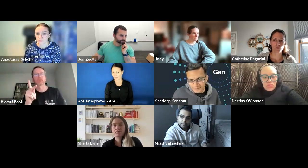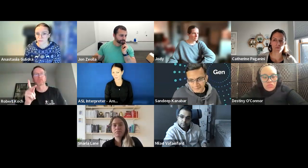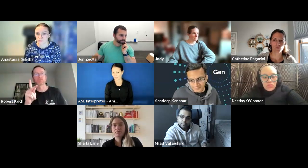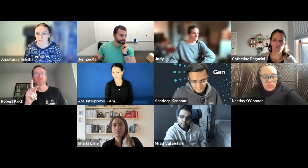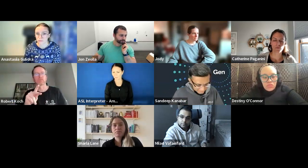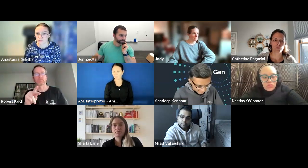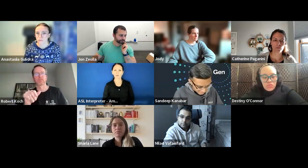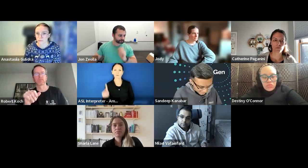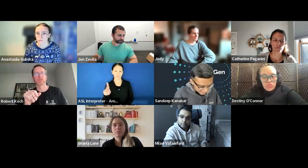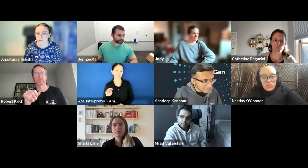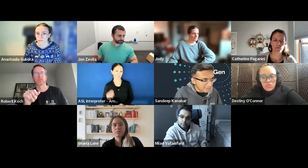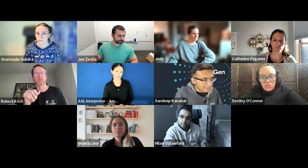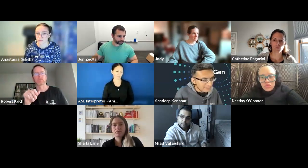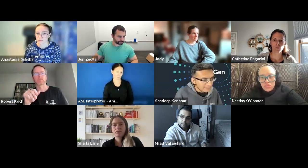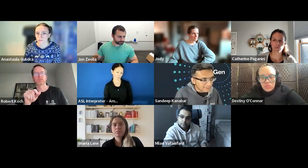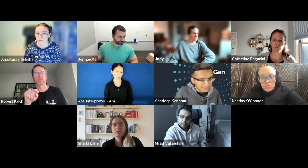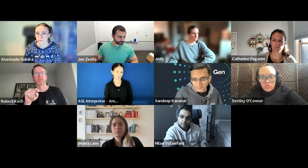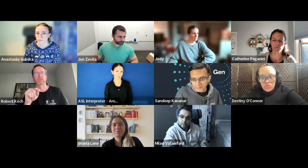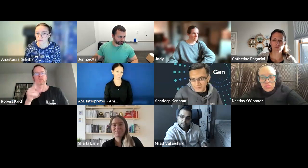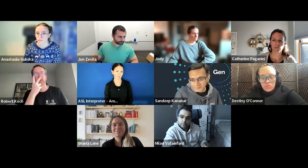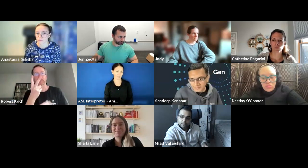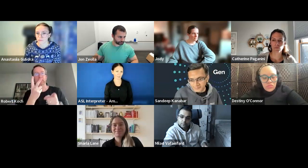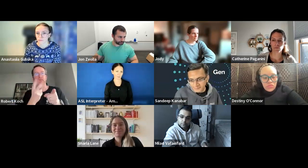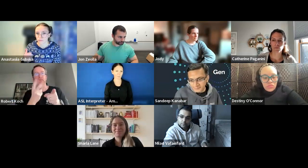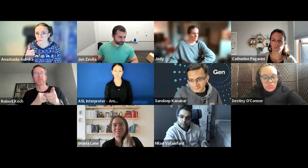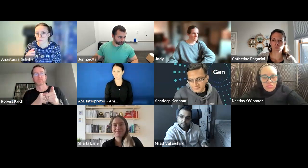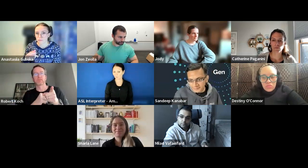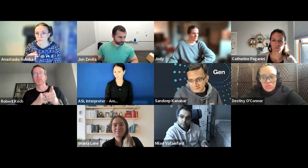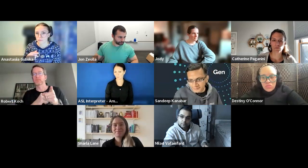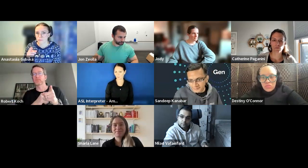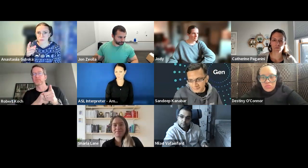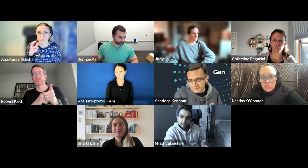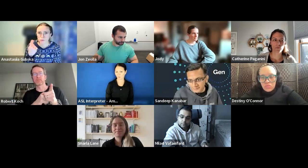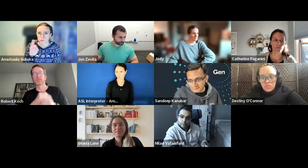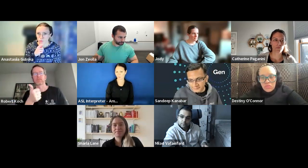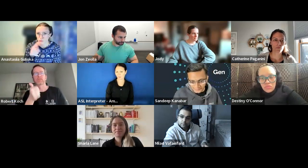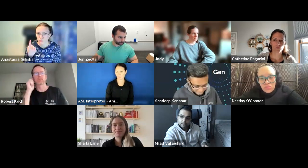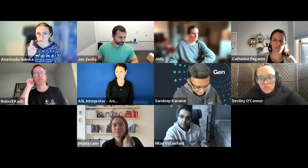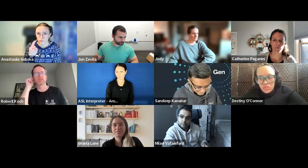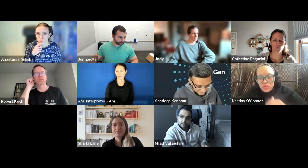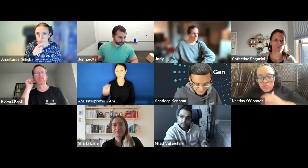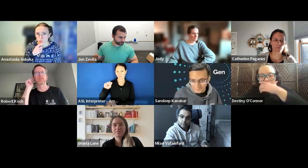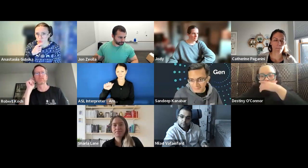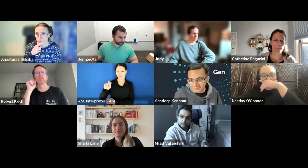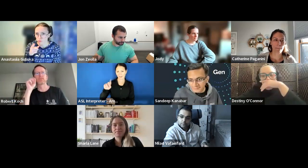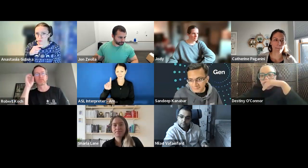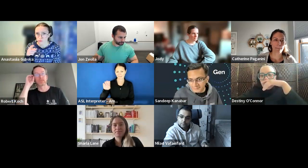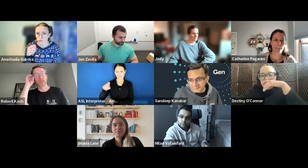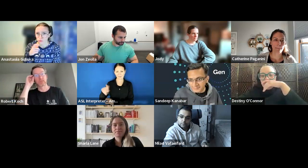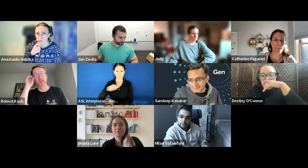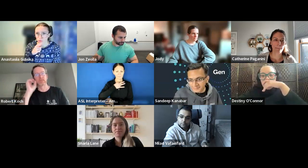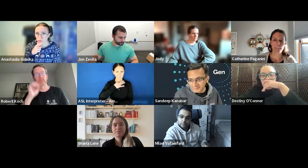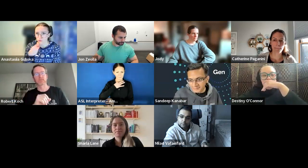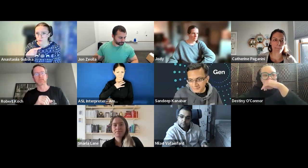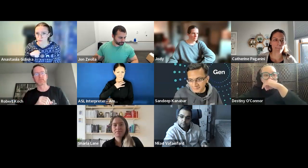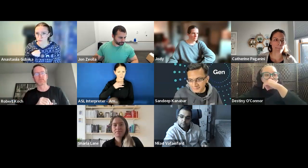The Kubernetes workshop. Kubernetes workshop, excuse me, thank you. Do you see where we're referring to, Sandeep?